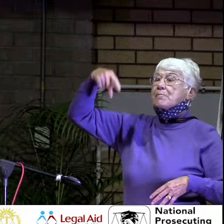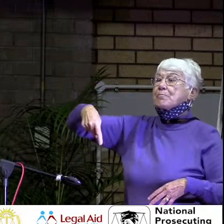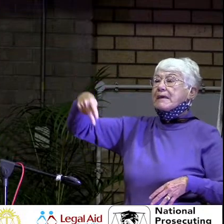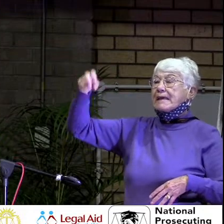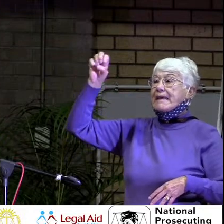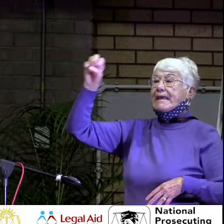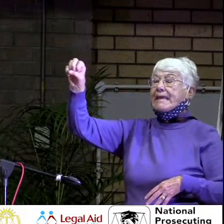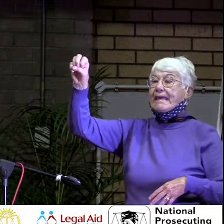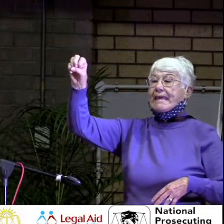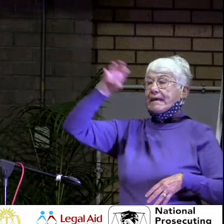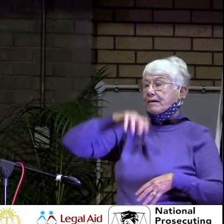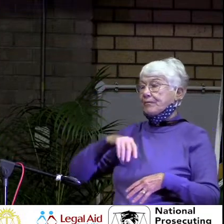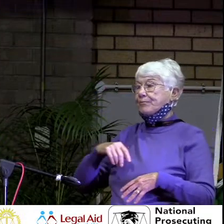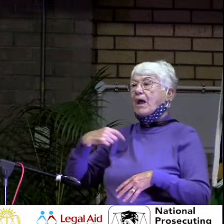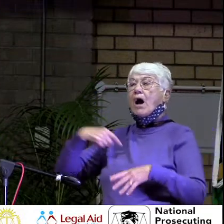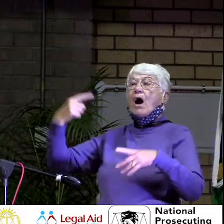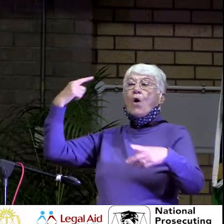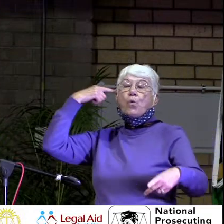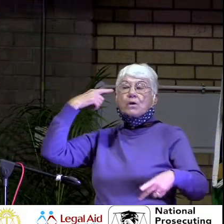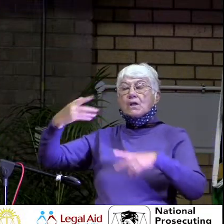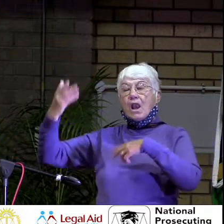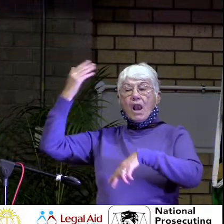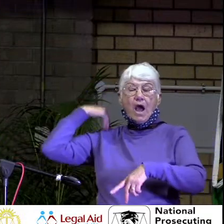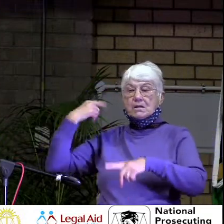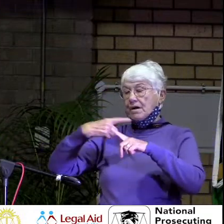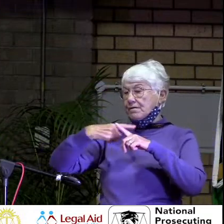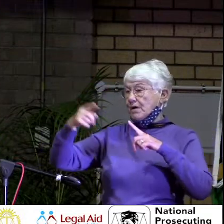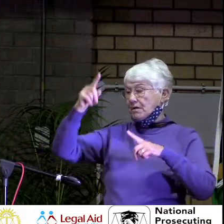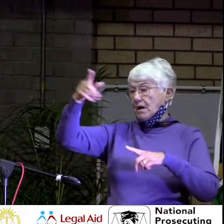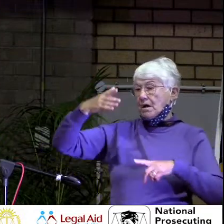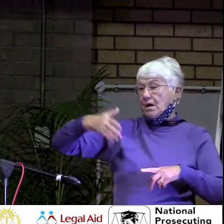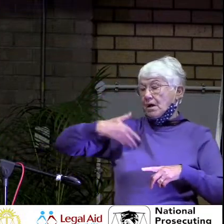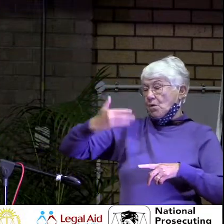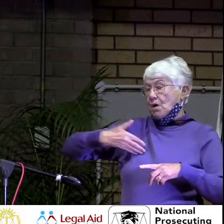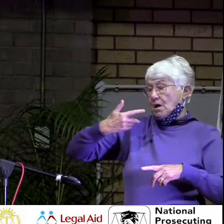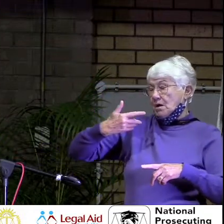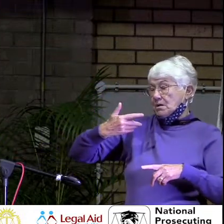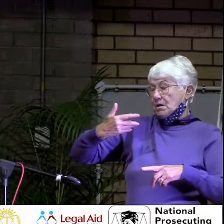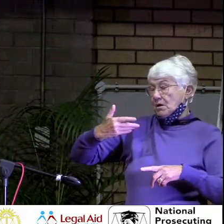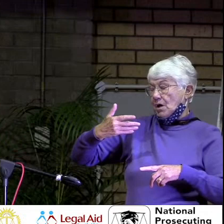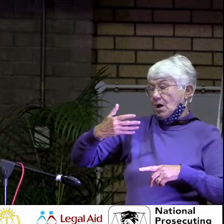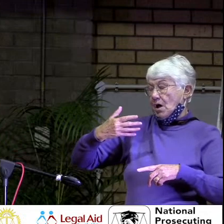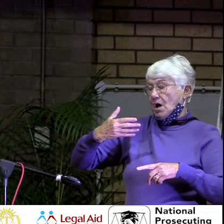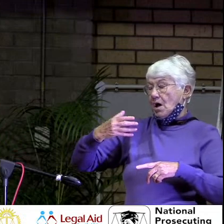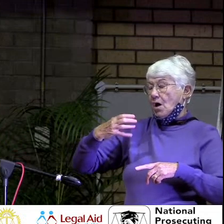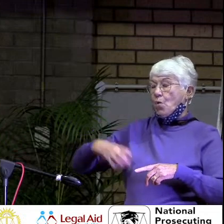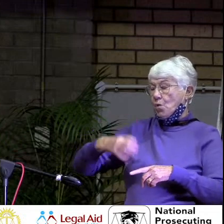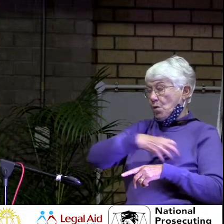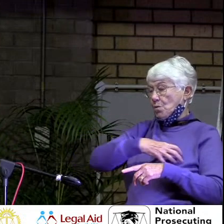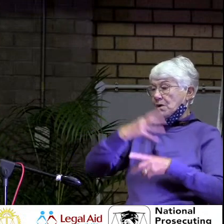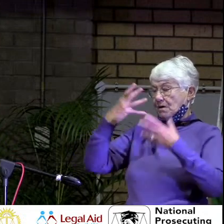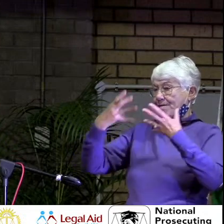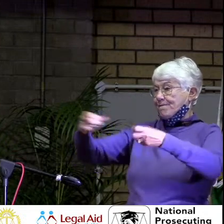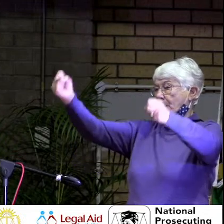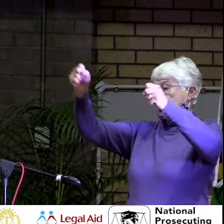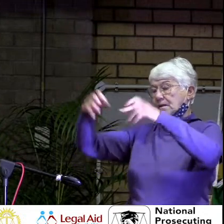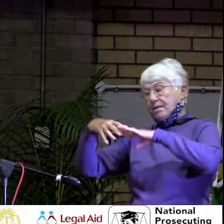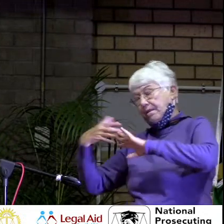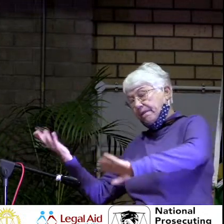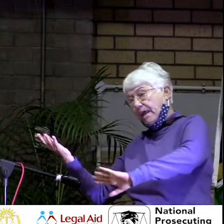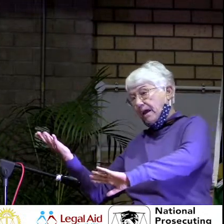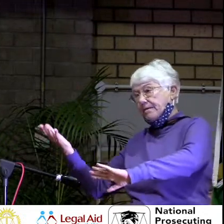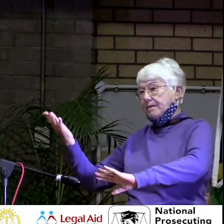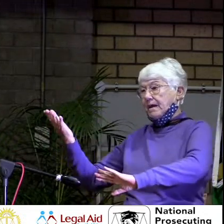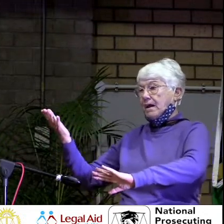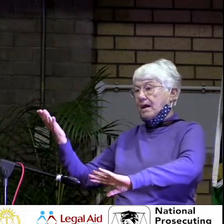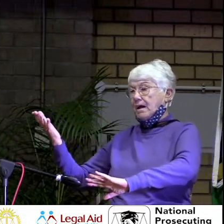as recently as last week, the body of a young woman was found here in Smoke Street with assault wounds to her body, and the